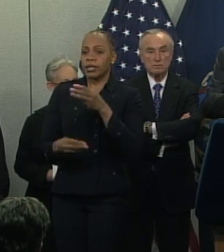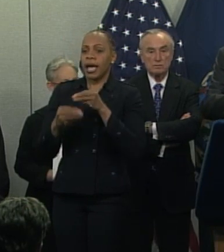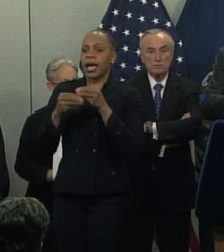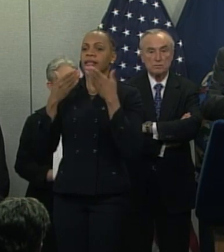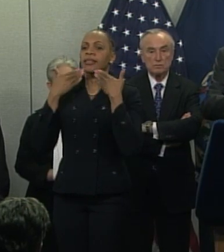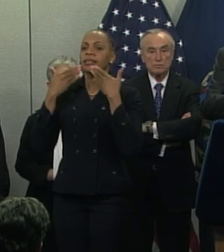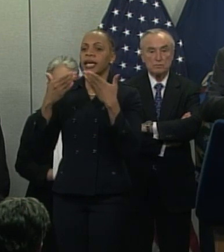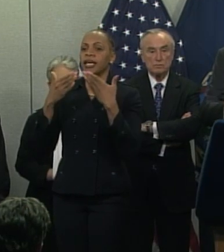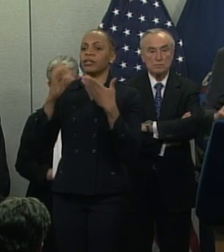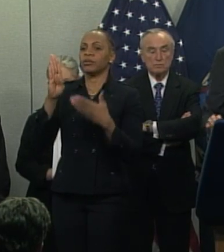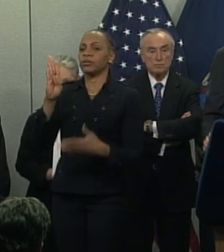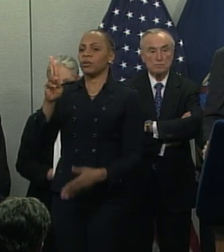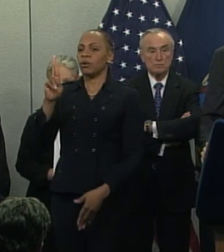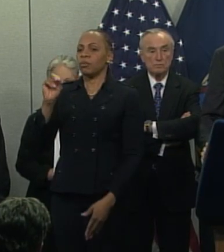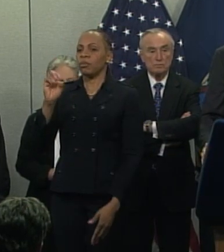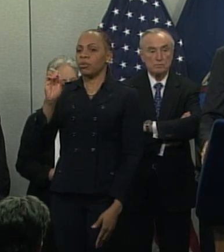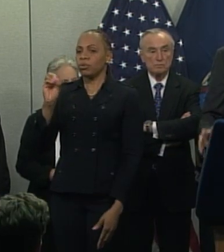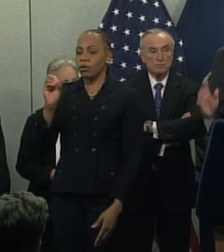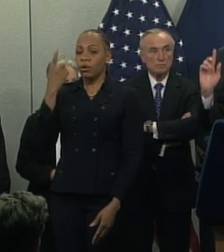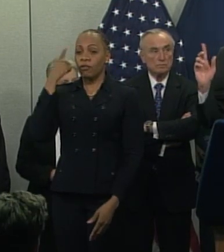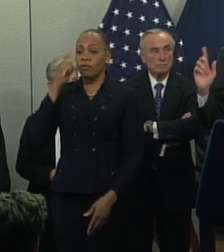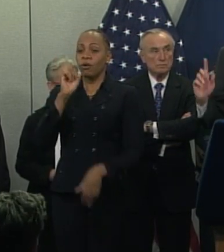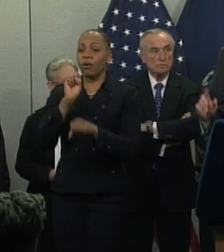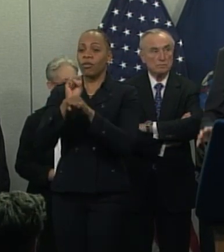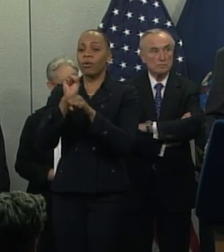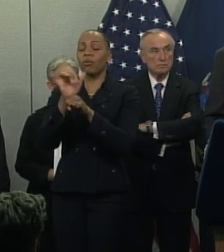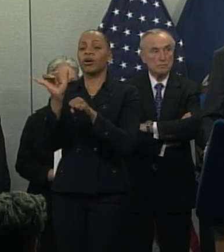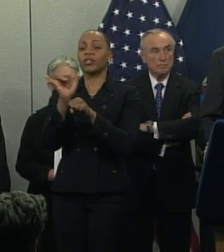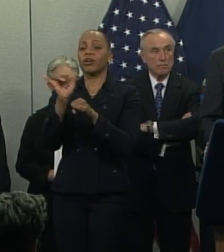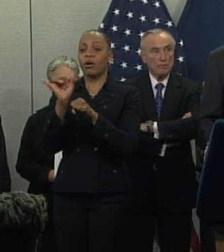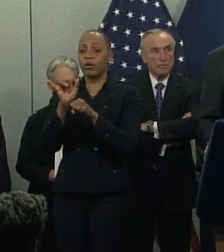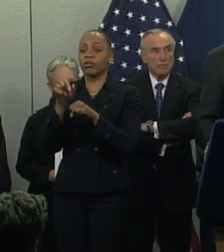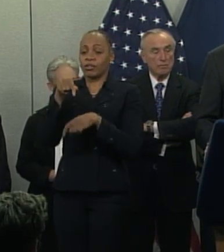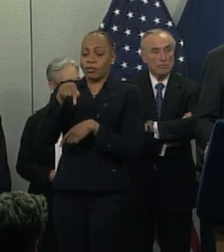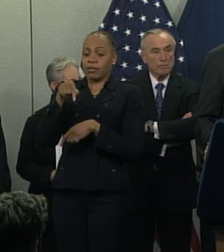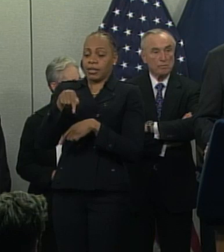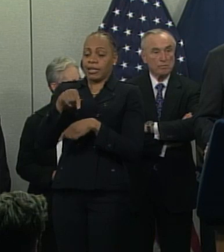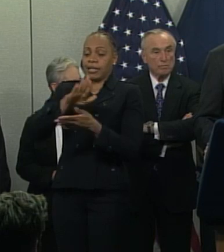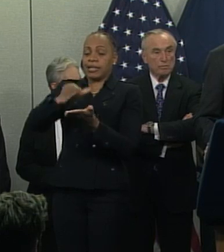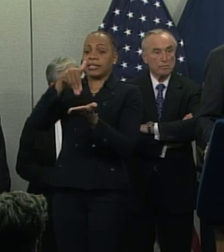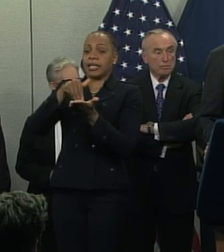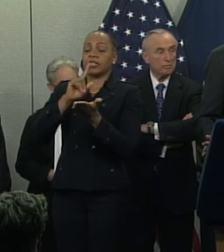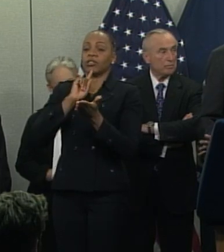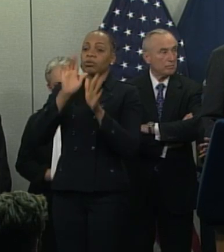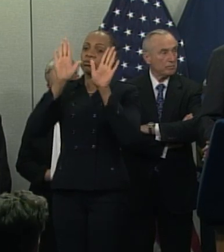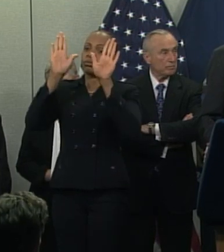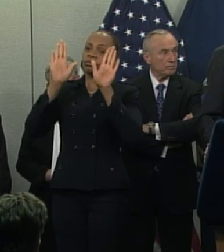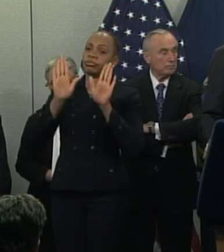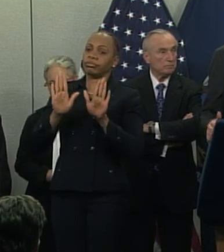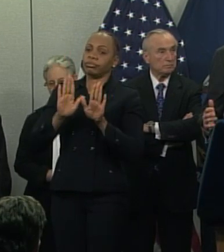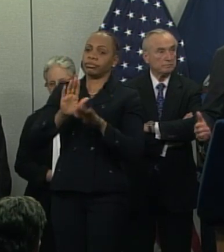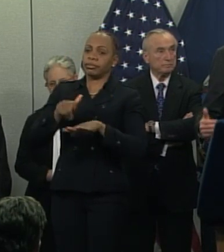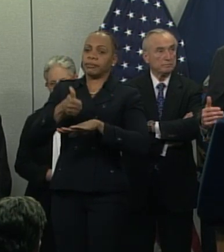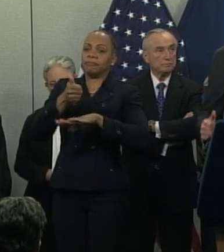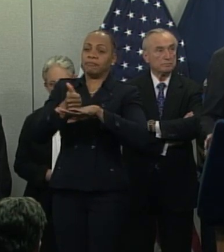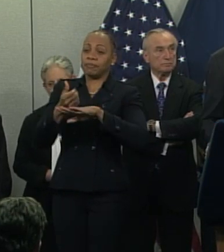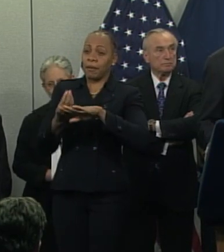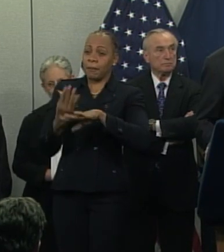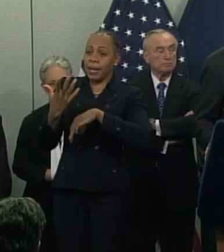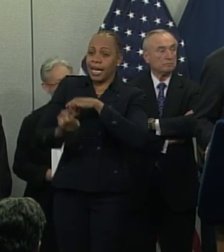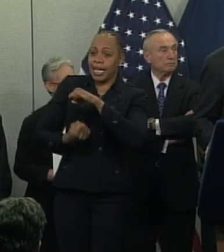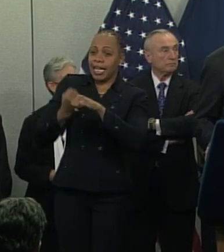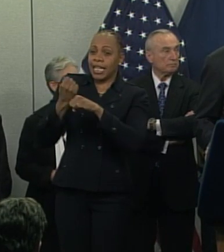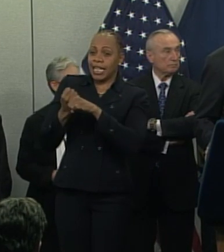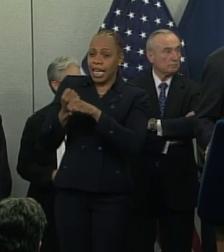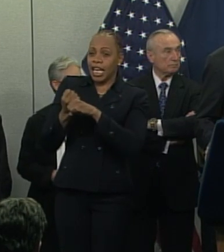to Commissioner Bruno for the extraordinary work he does, but also this command center is a marvel, and it's been built over years, perfected